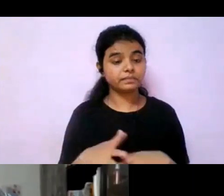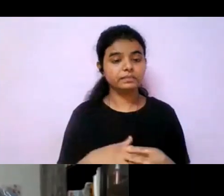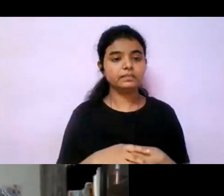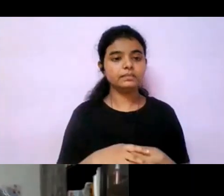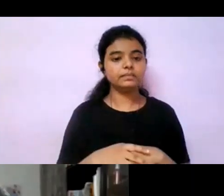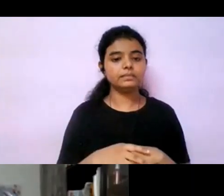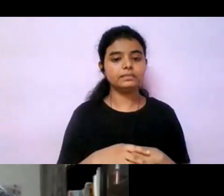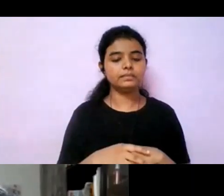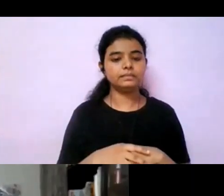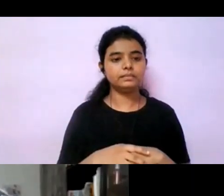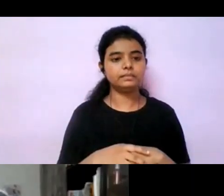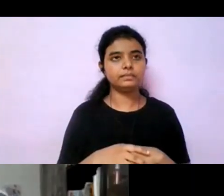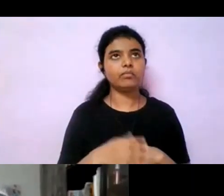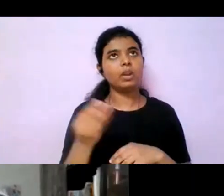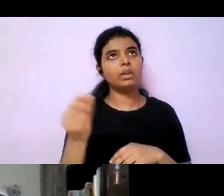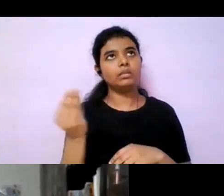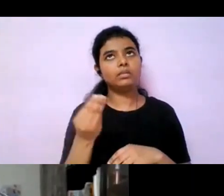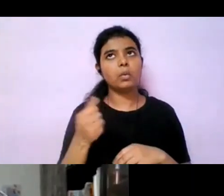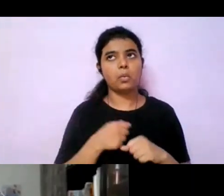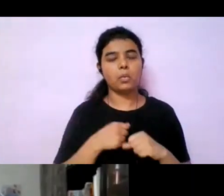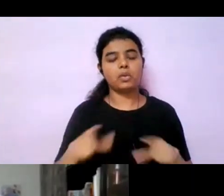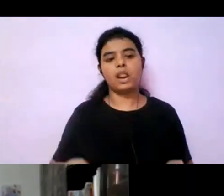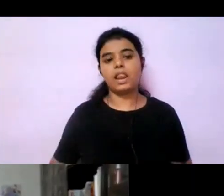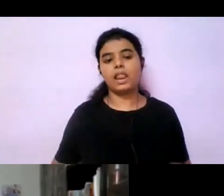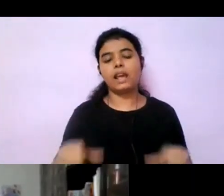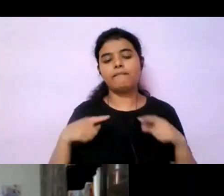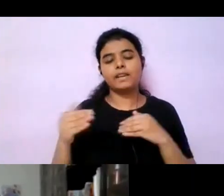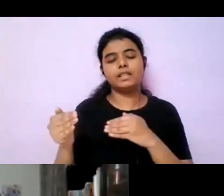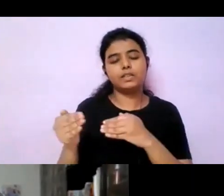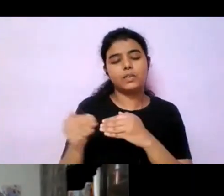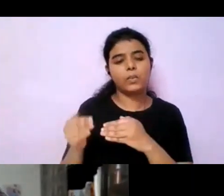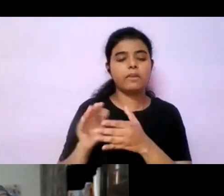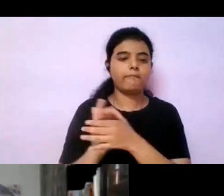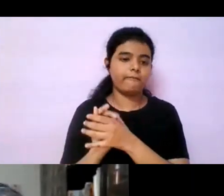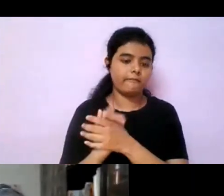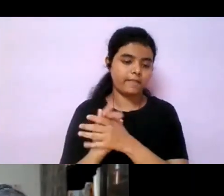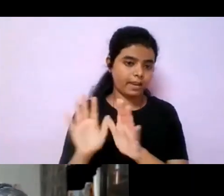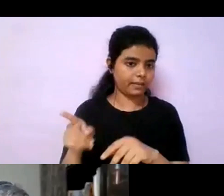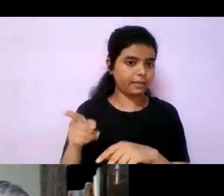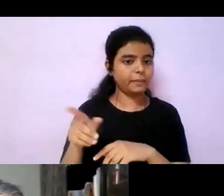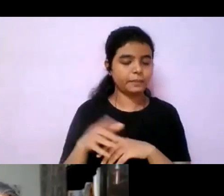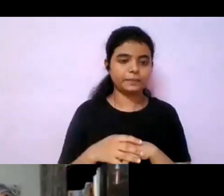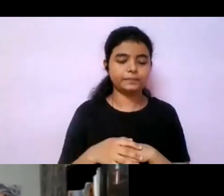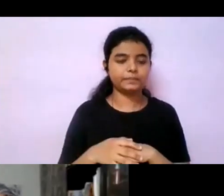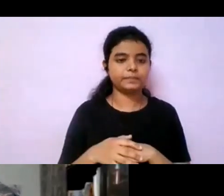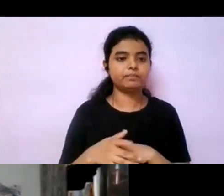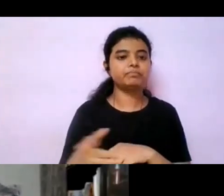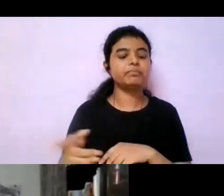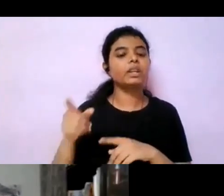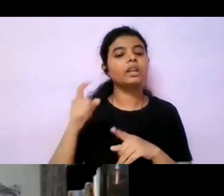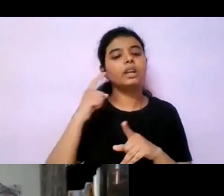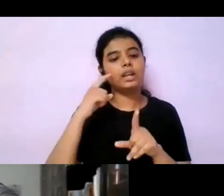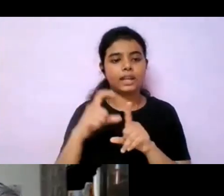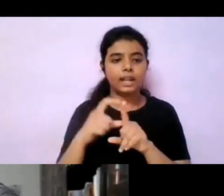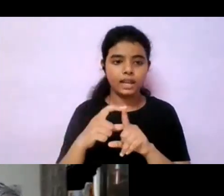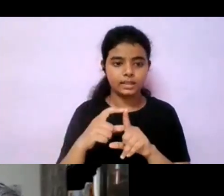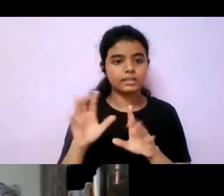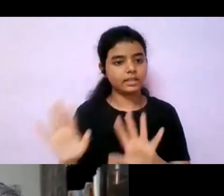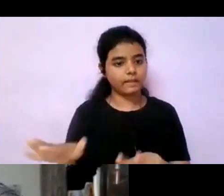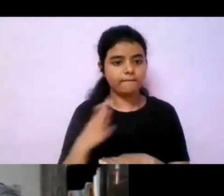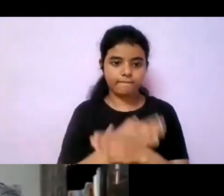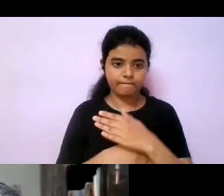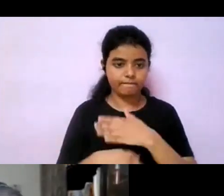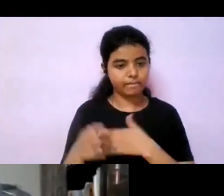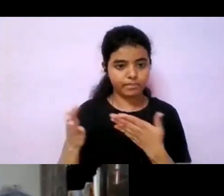and I have somebody in my life, a very close friend, who has an intellectual